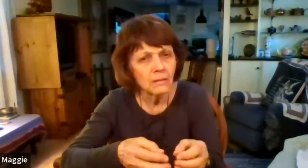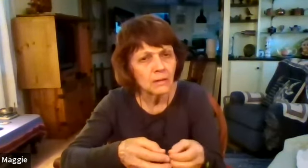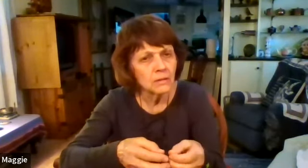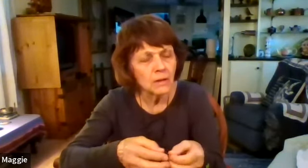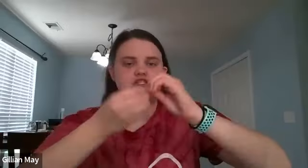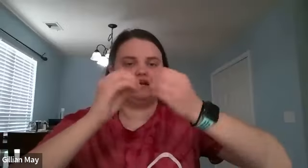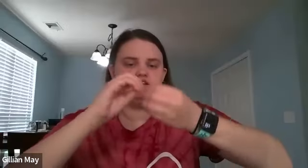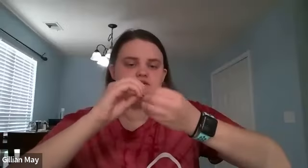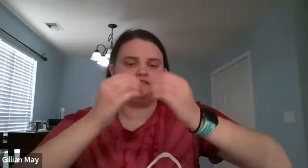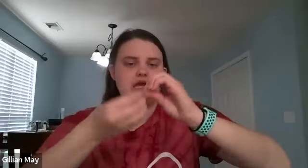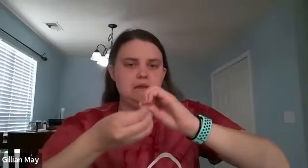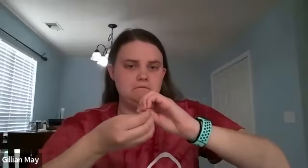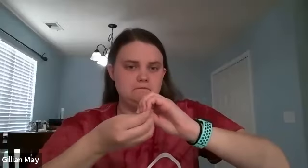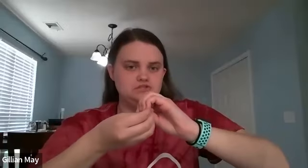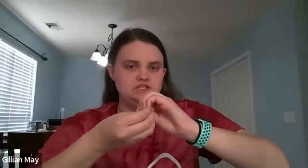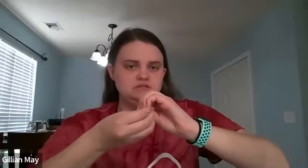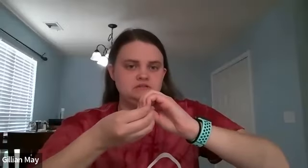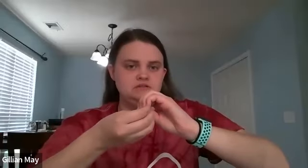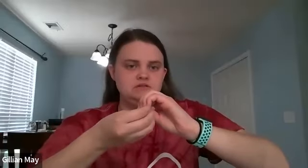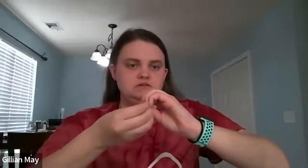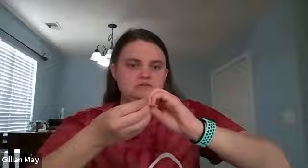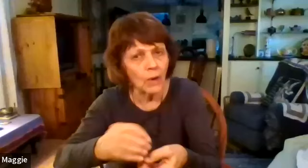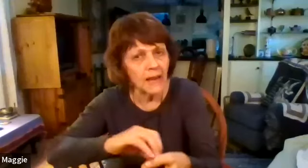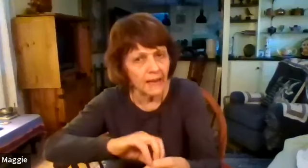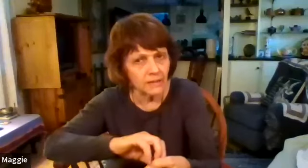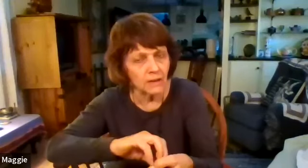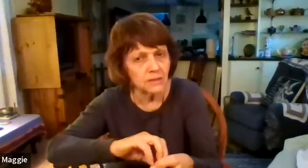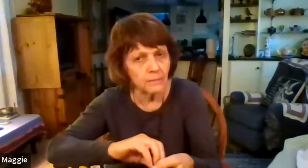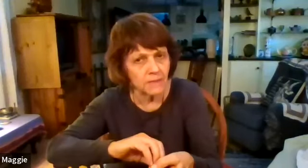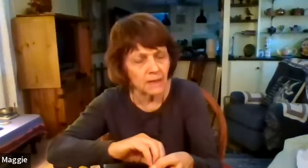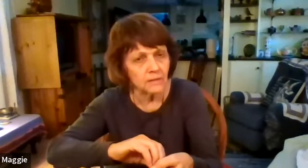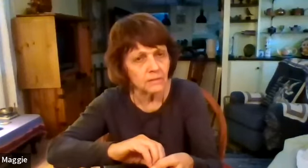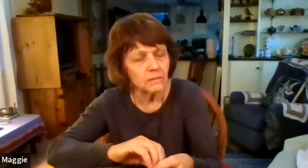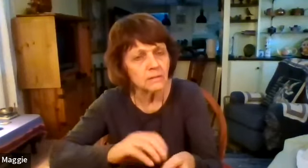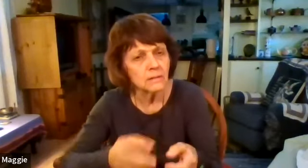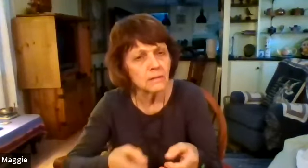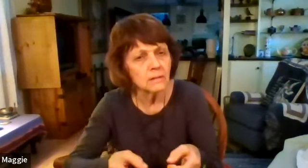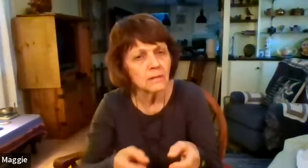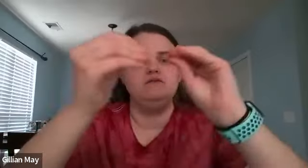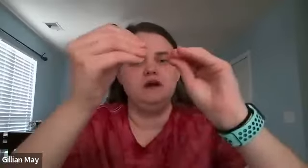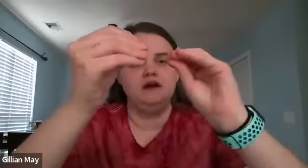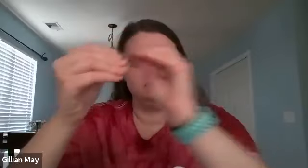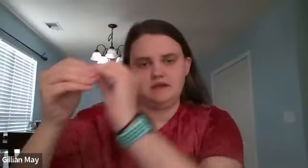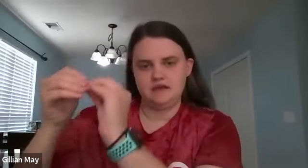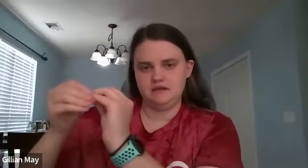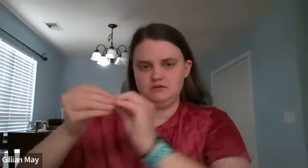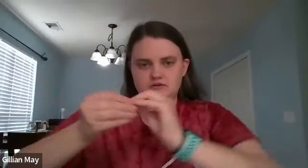Because they're just kind of doing the same motion. So it's just one hand on top of the other. So you have them kind of angled, like